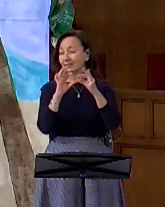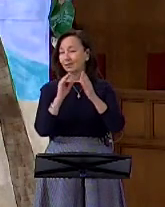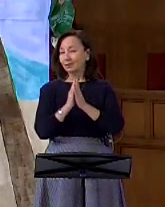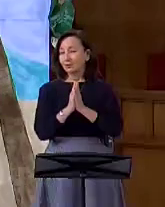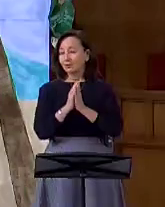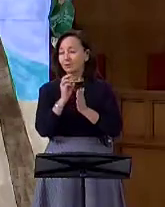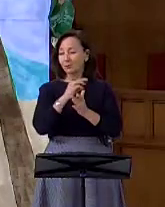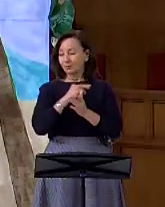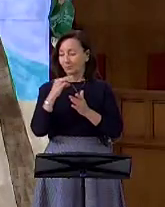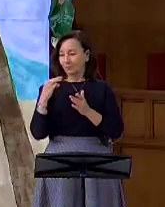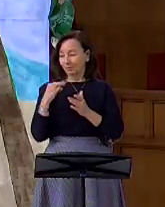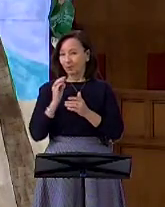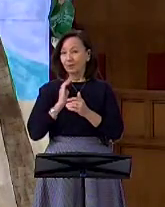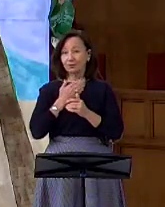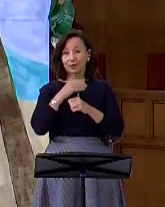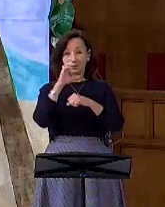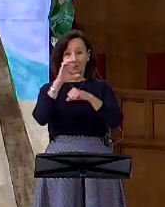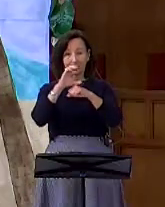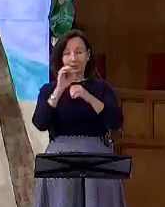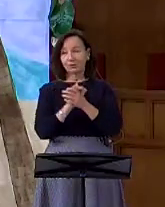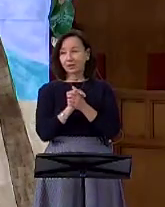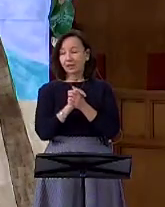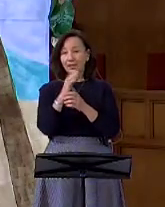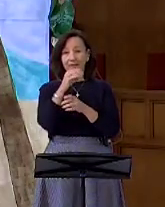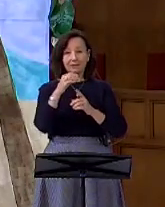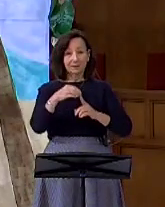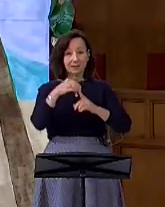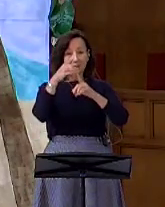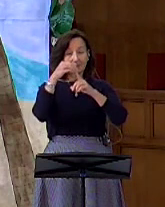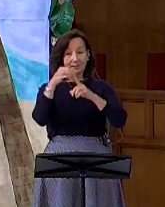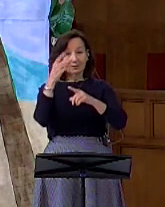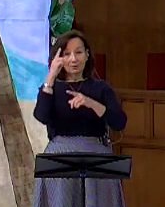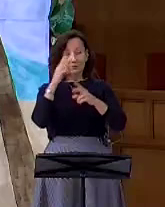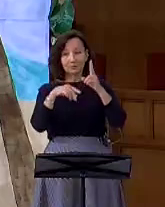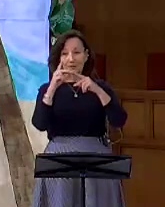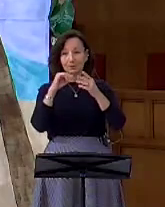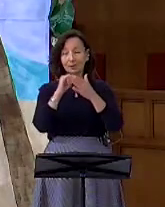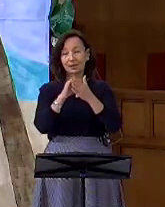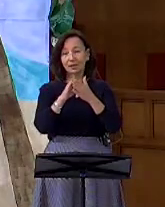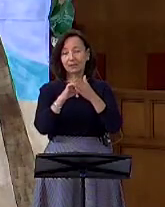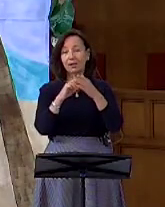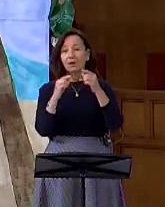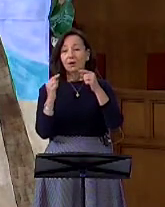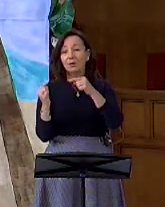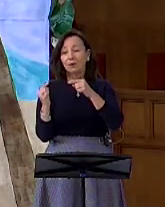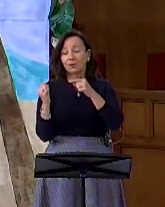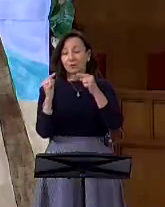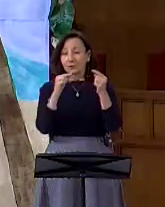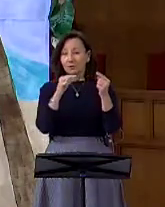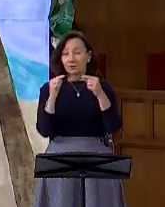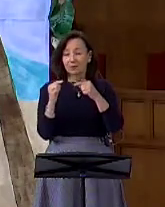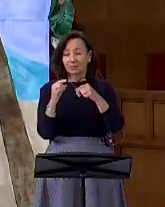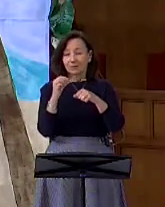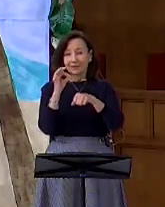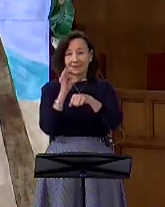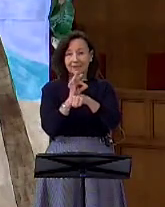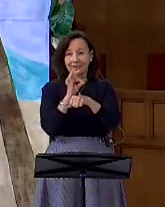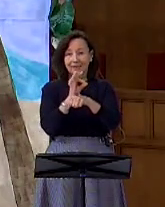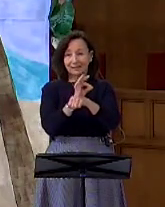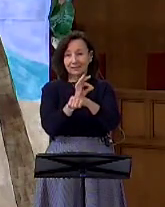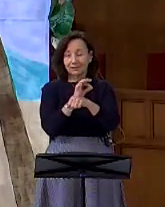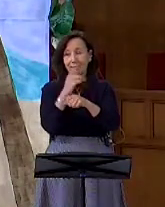members of our church, and specifically a list of people who are battling cancer. So one of